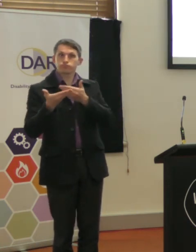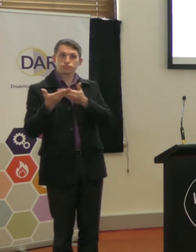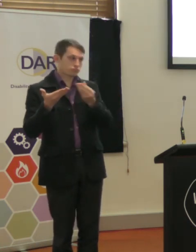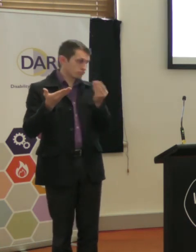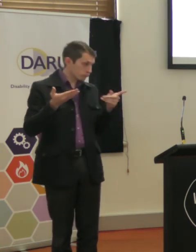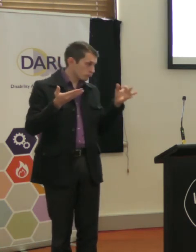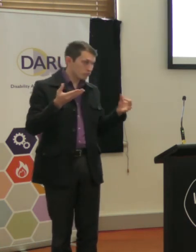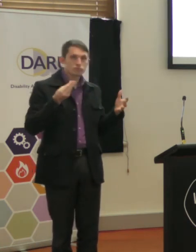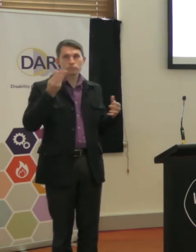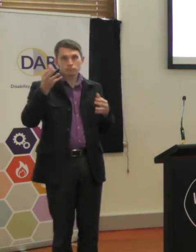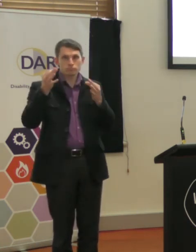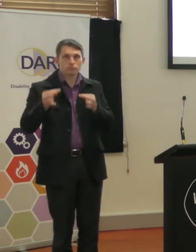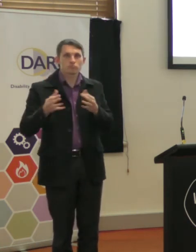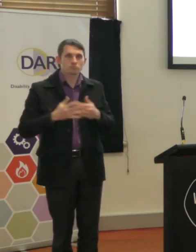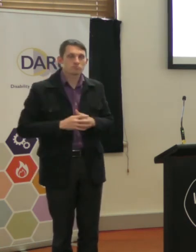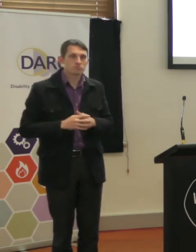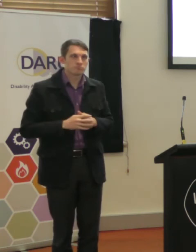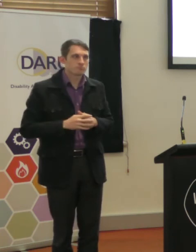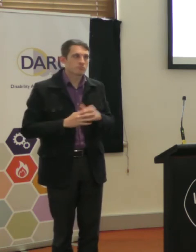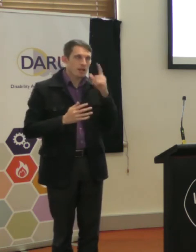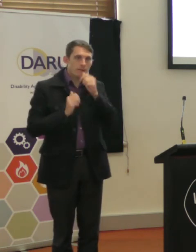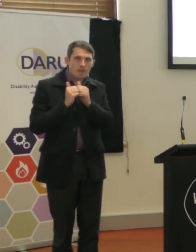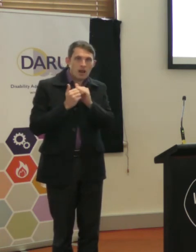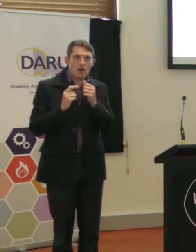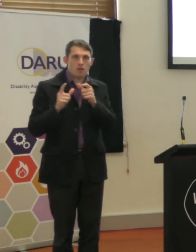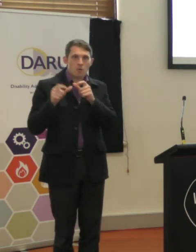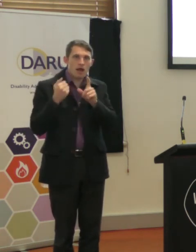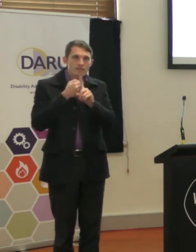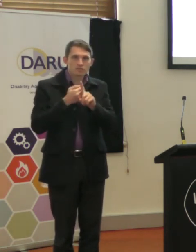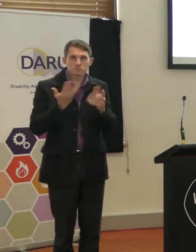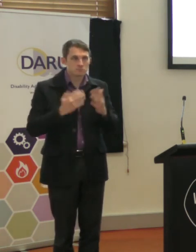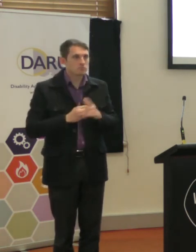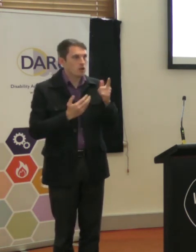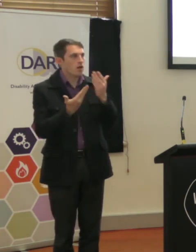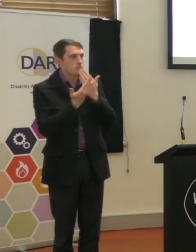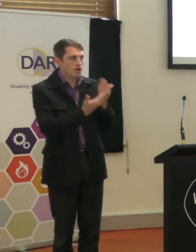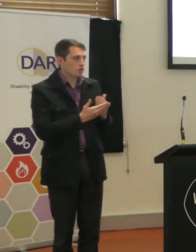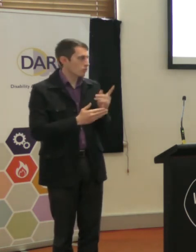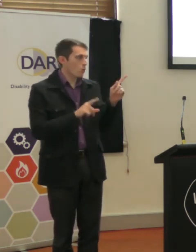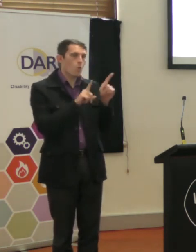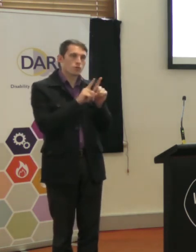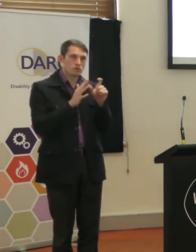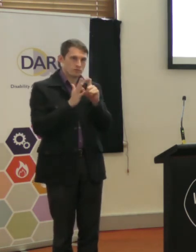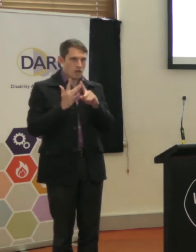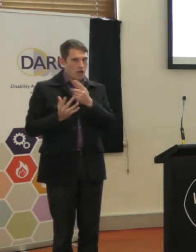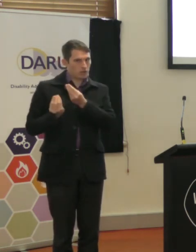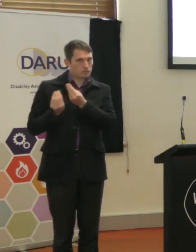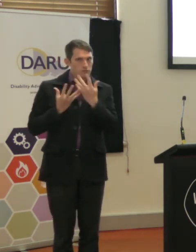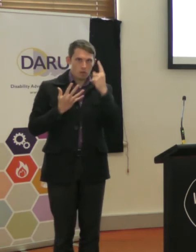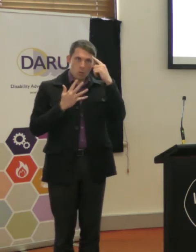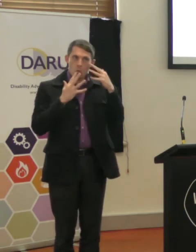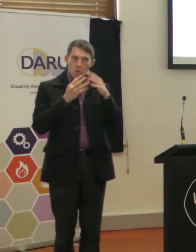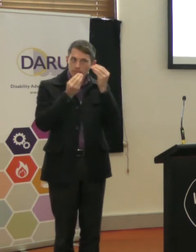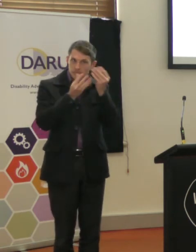be the lady down the road. Thank you. Di just mentioned something as well that is probably worth mentioning, is